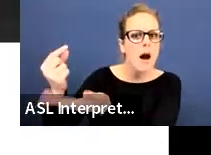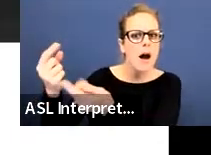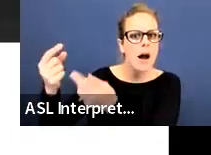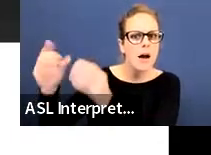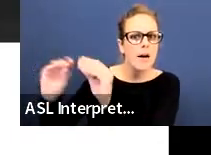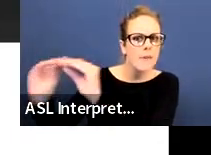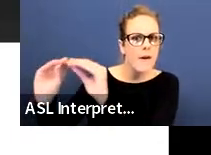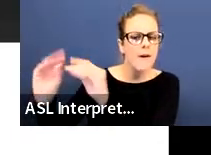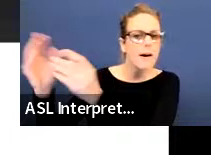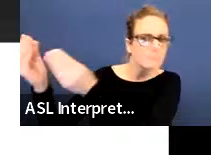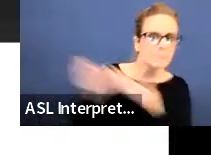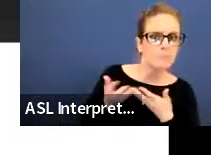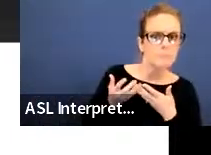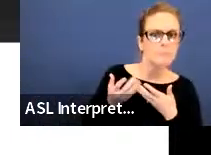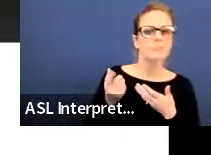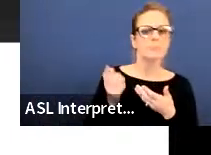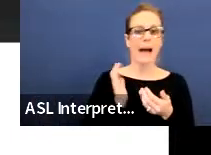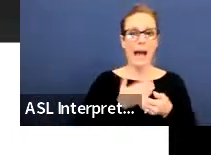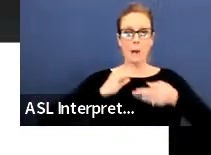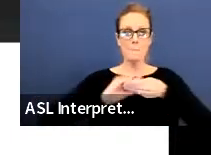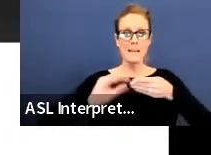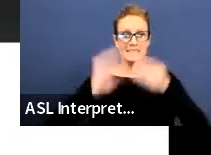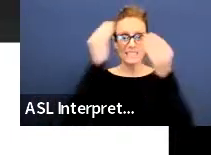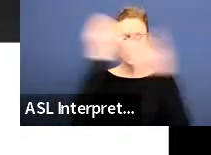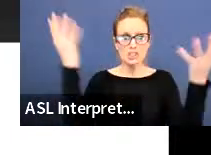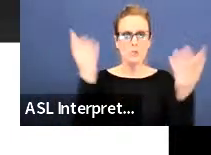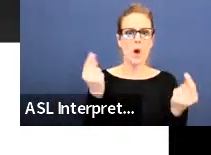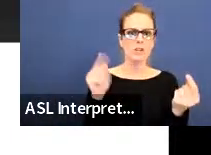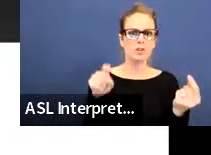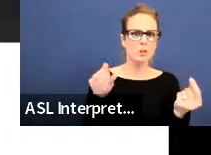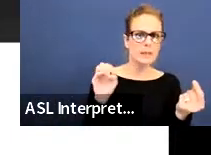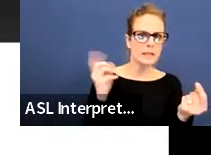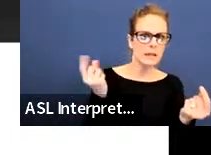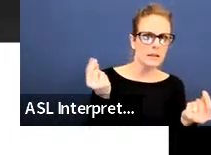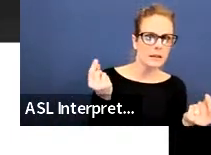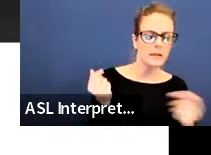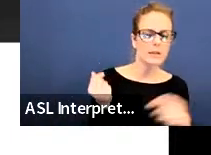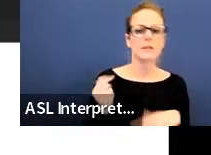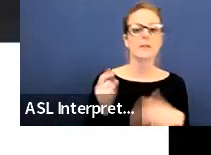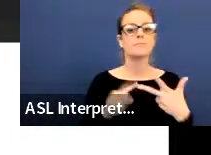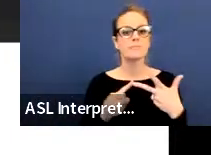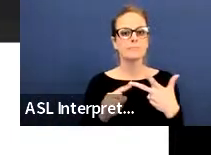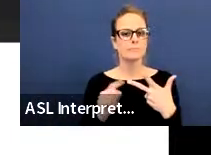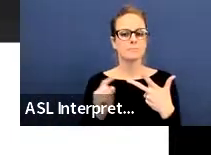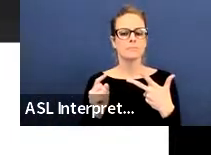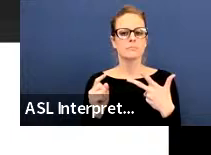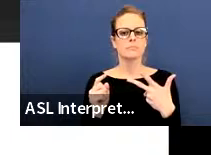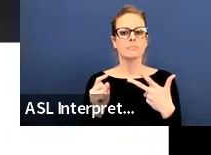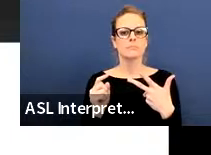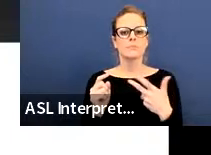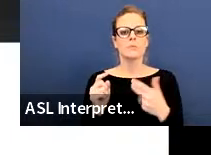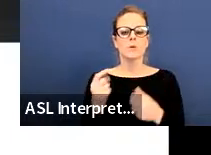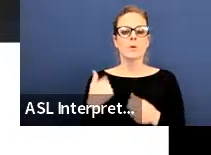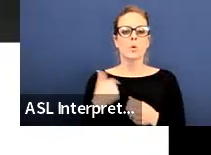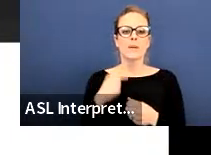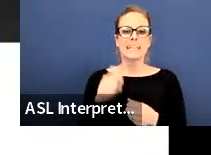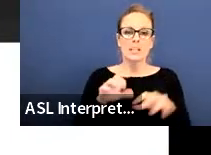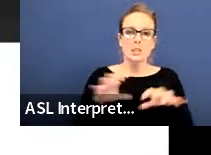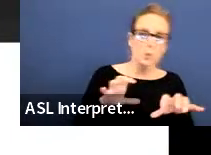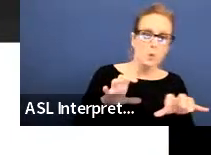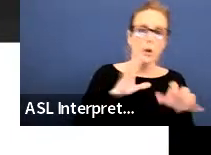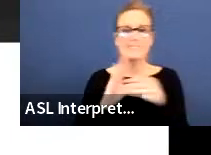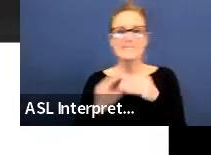about, what are the message we need to send. And then third, in anticipation of lifting more restrictions, what do we need to be doing and saying at this moment in